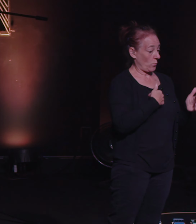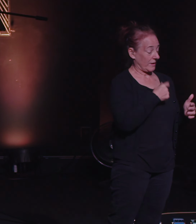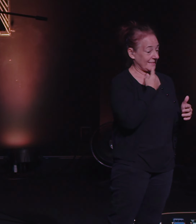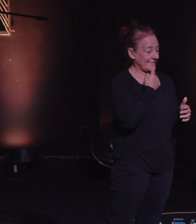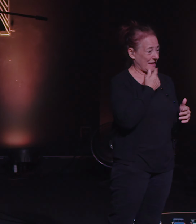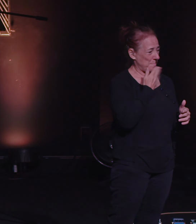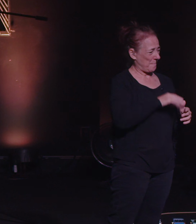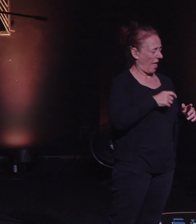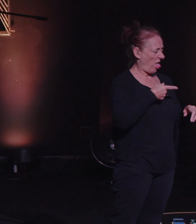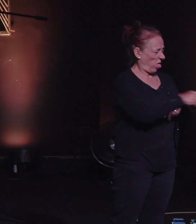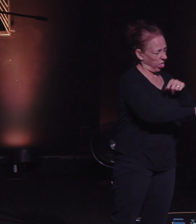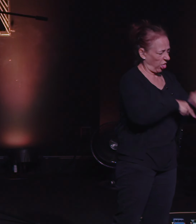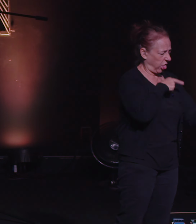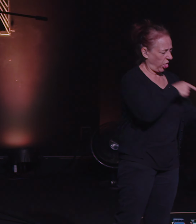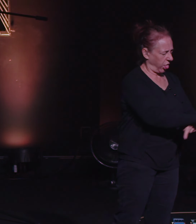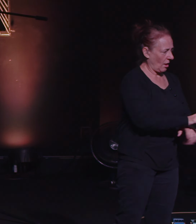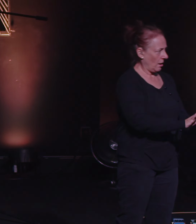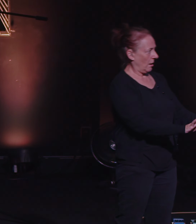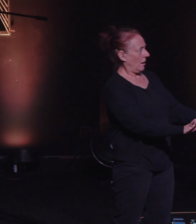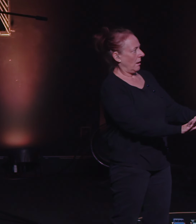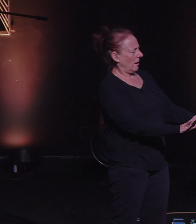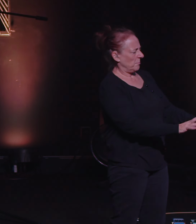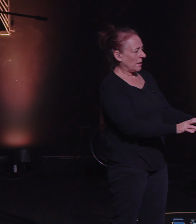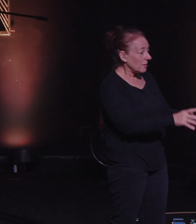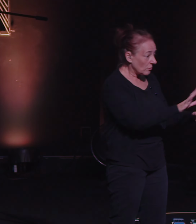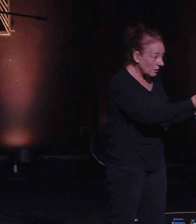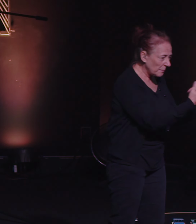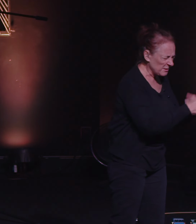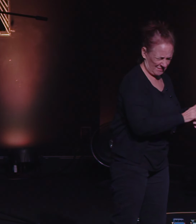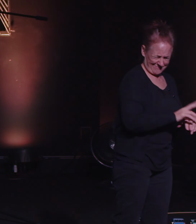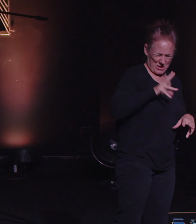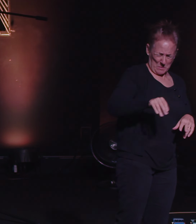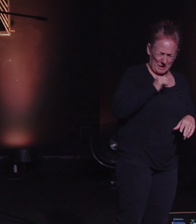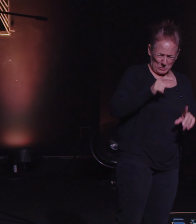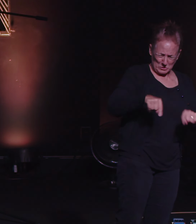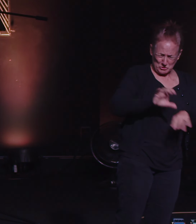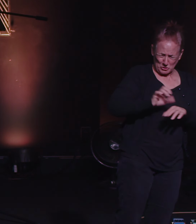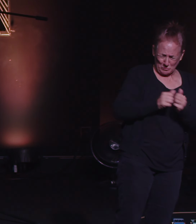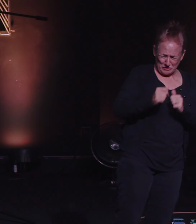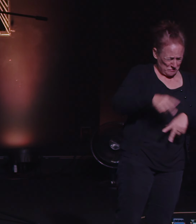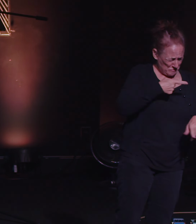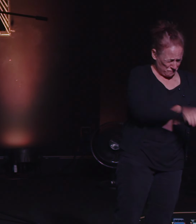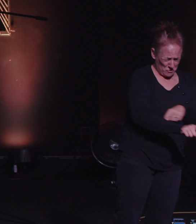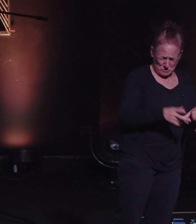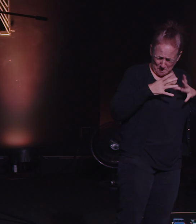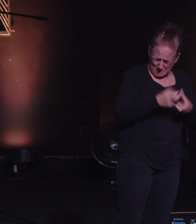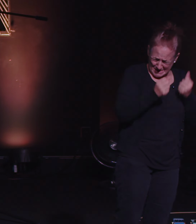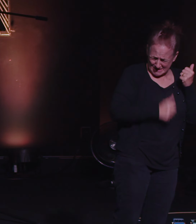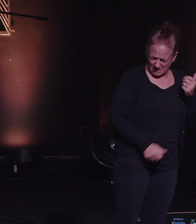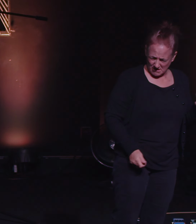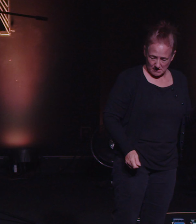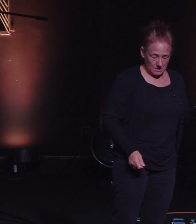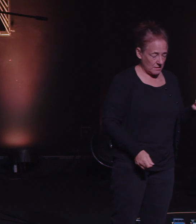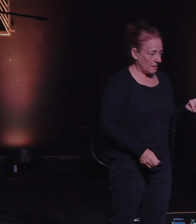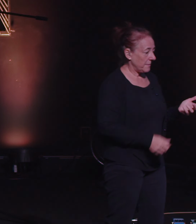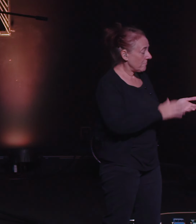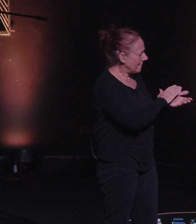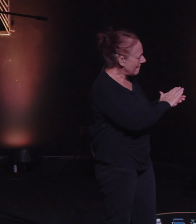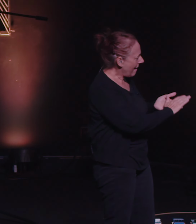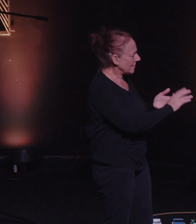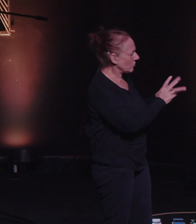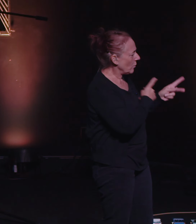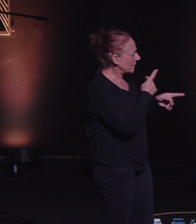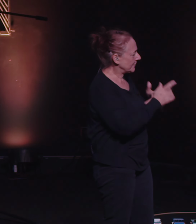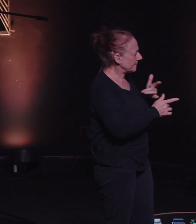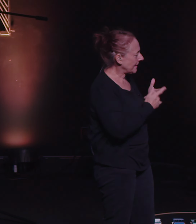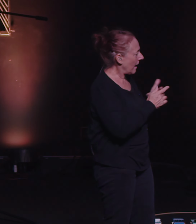and the way that we treat people are supposed to naturally bring flavor to the world. It naturally is supposed to excite people.